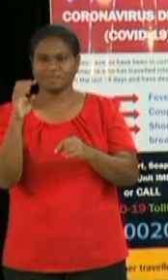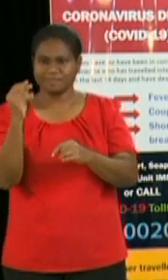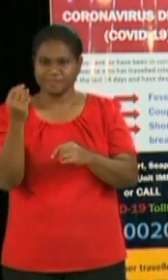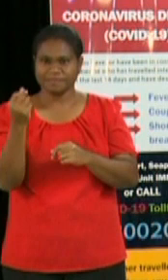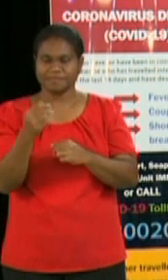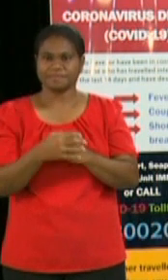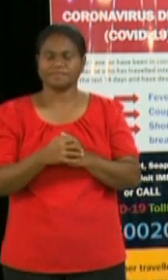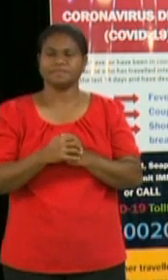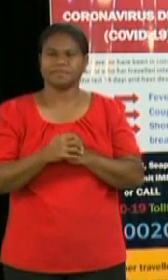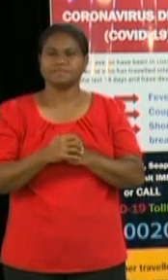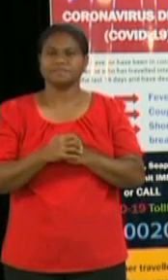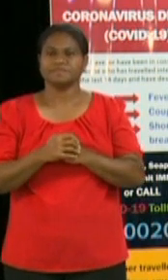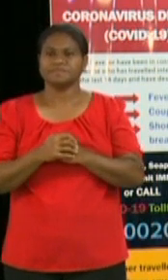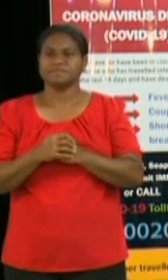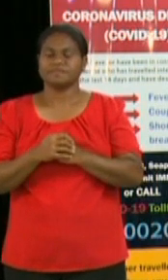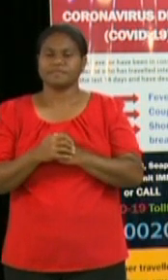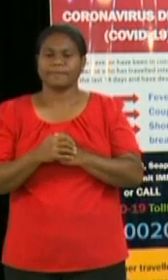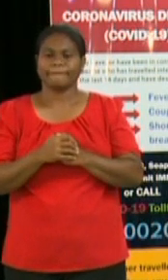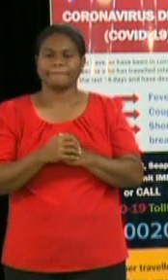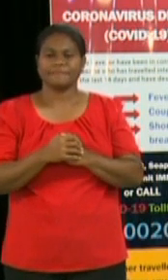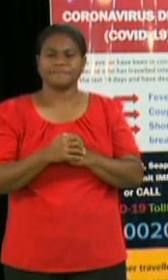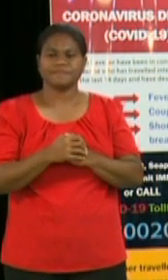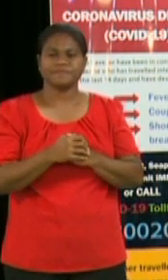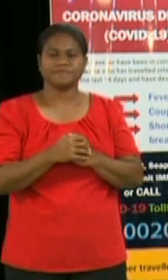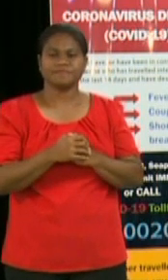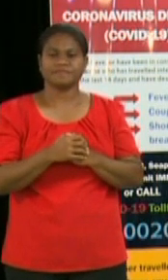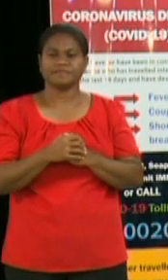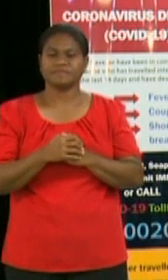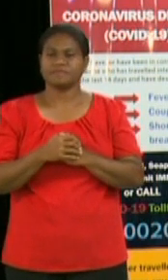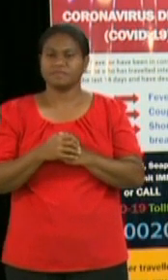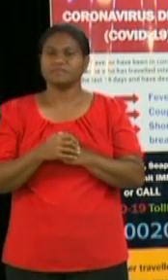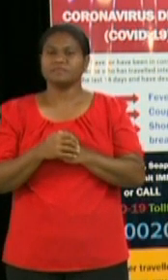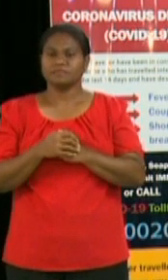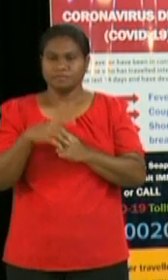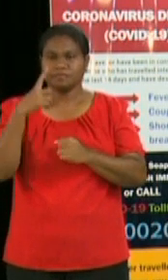or exclusive economic zone of Papua New Guinea. So